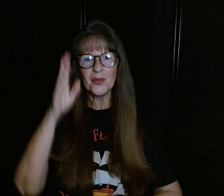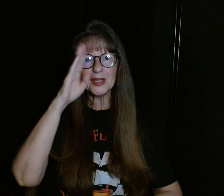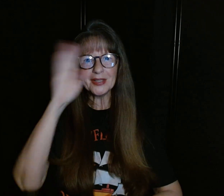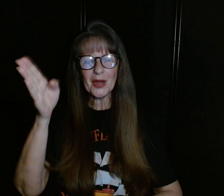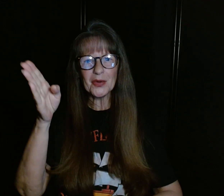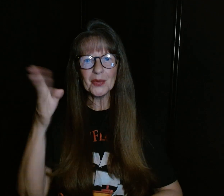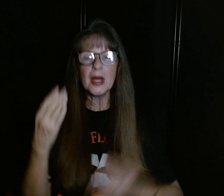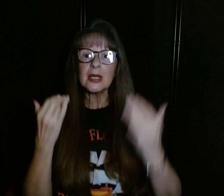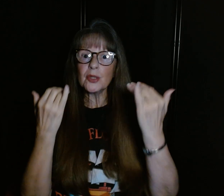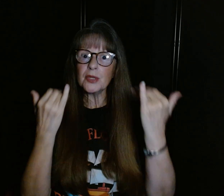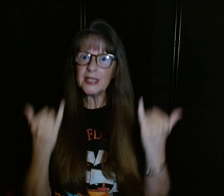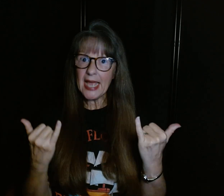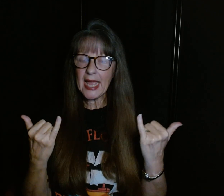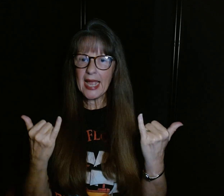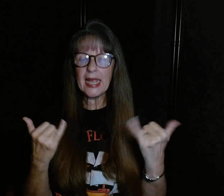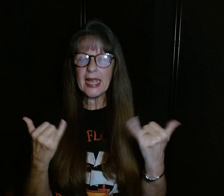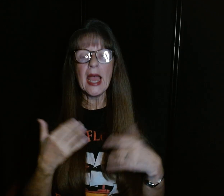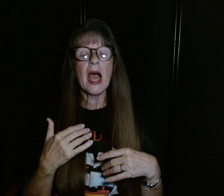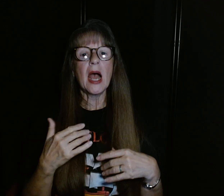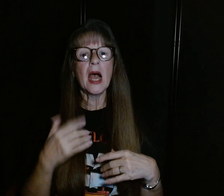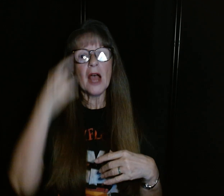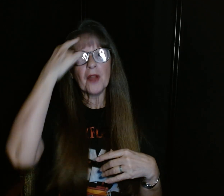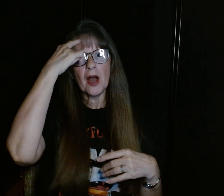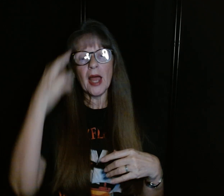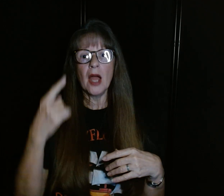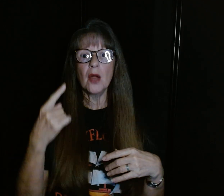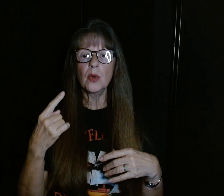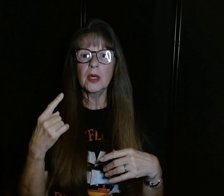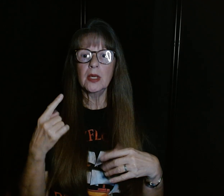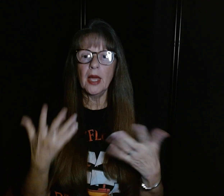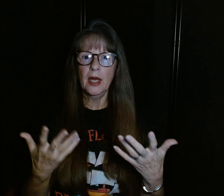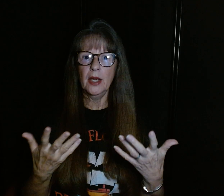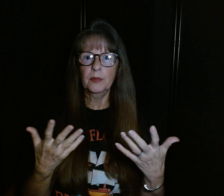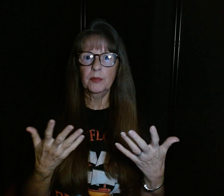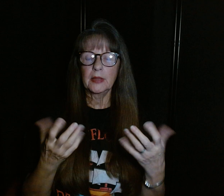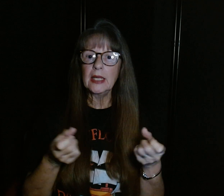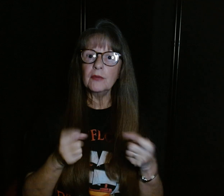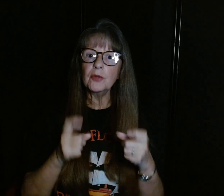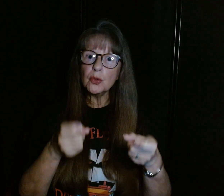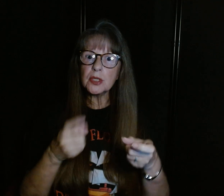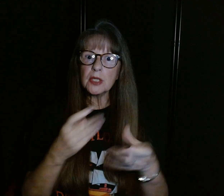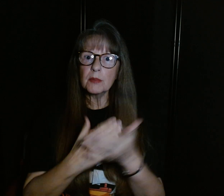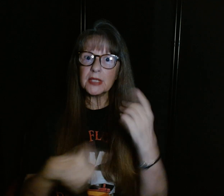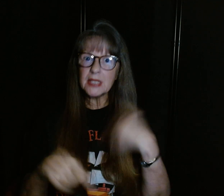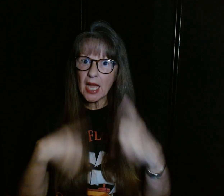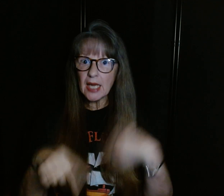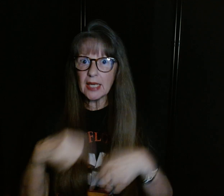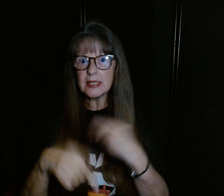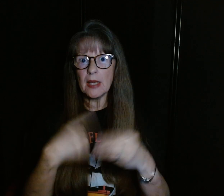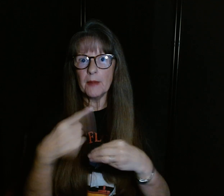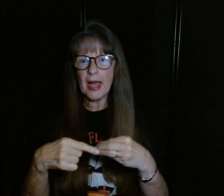Well, hello. So today, I thought I would give you some signs